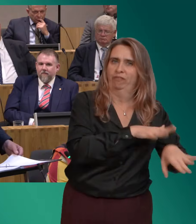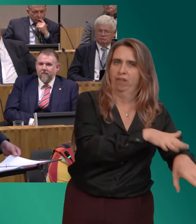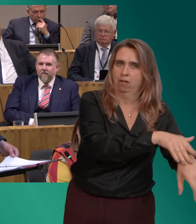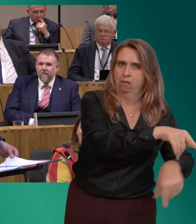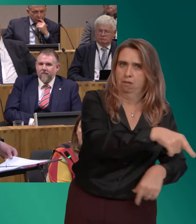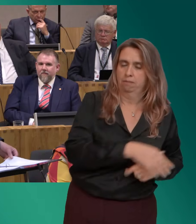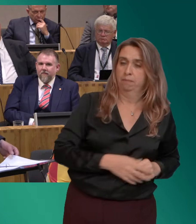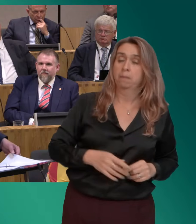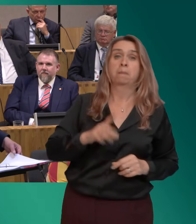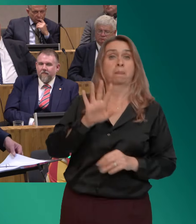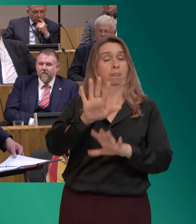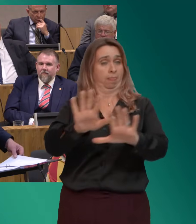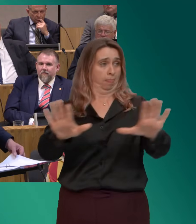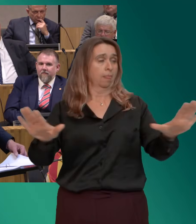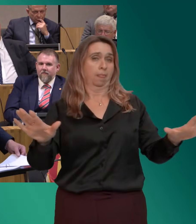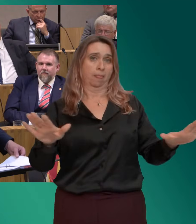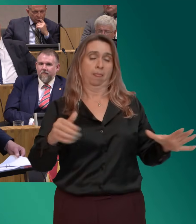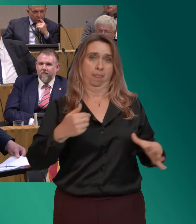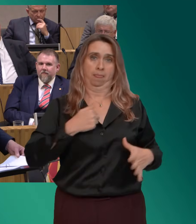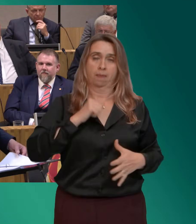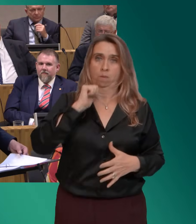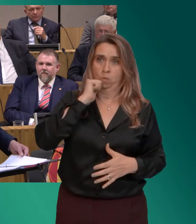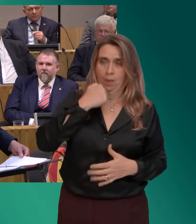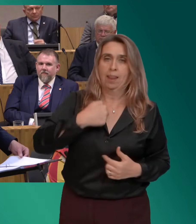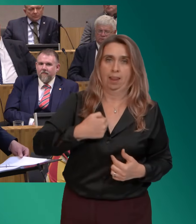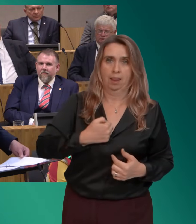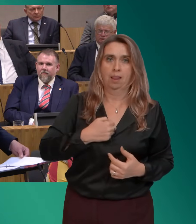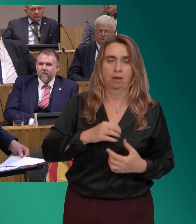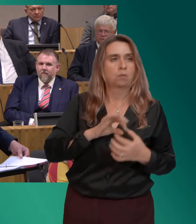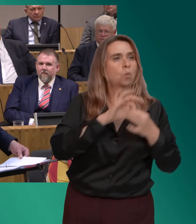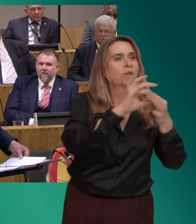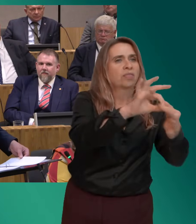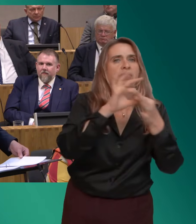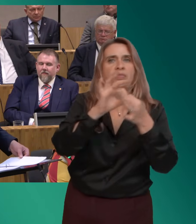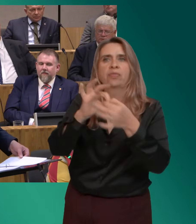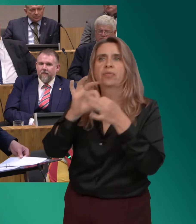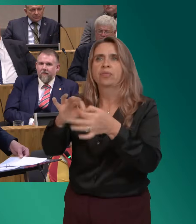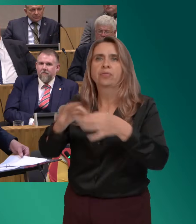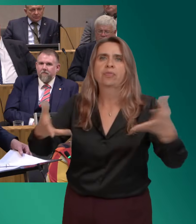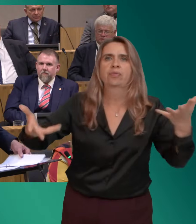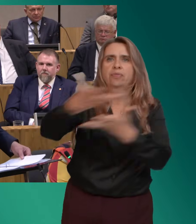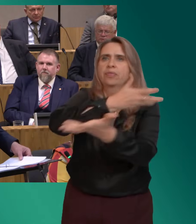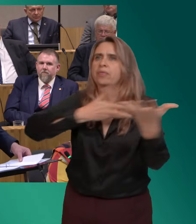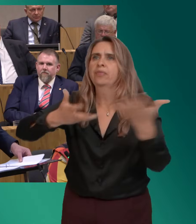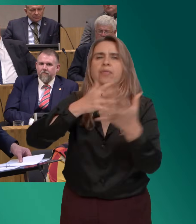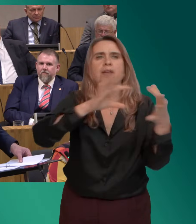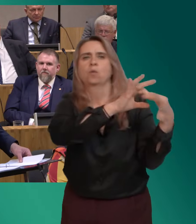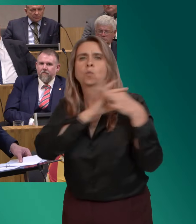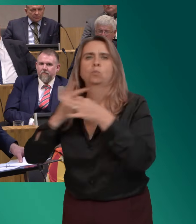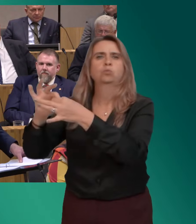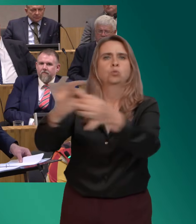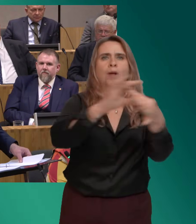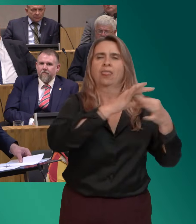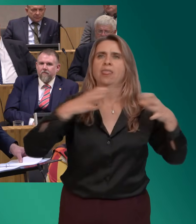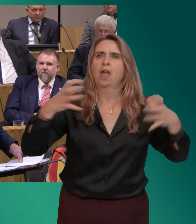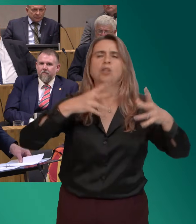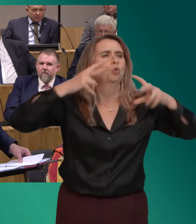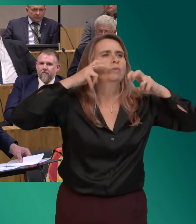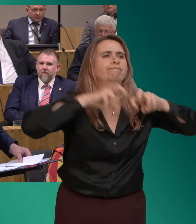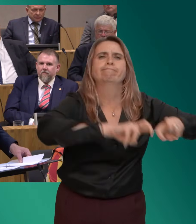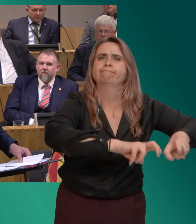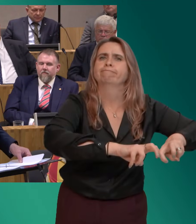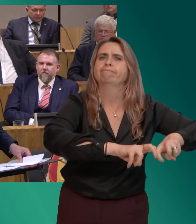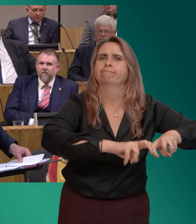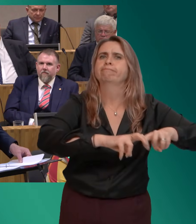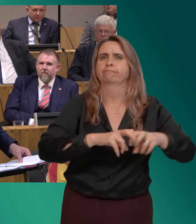provide assurance, certainly, that I will work with all stakeholders necessary to ensure a joined-up approach to any investigations